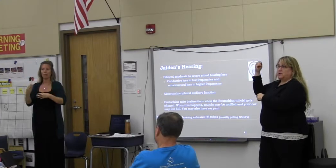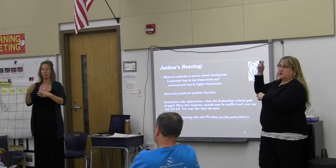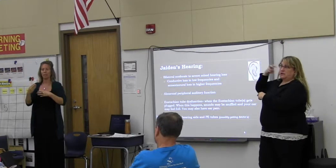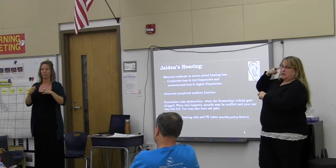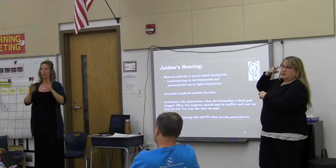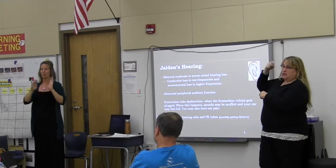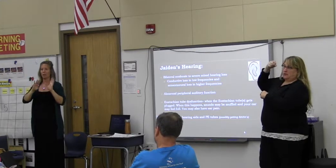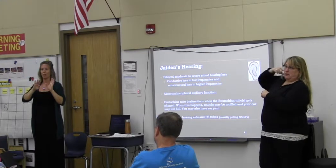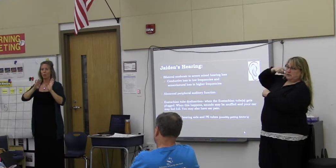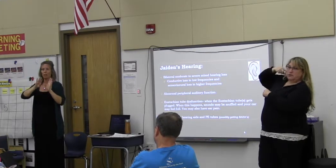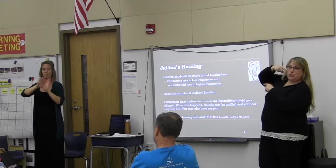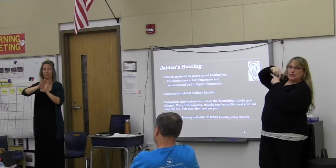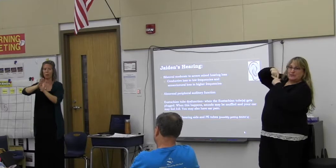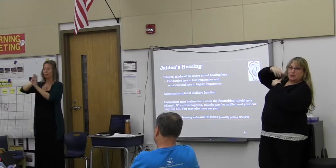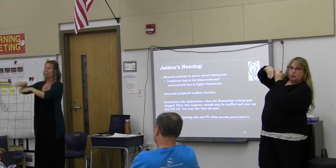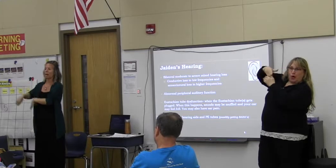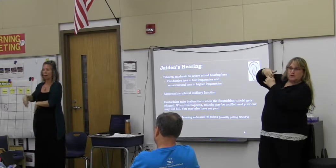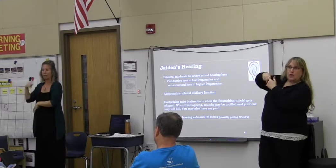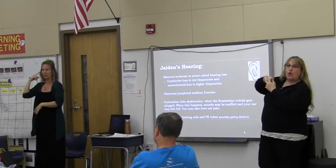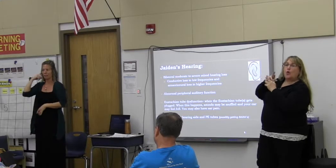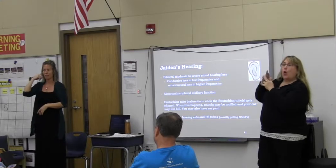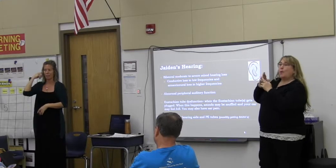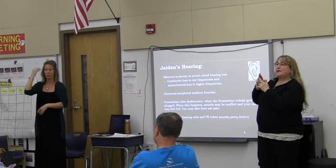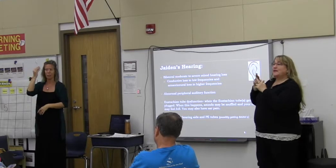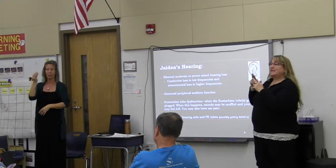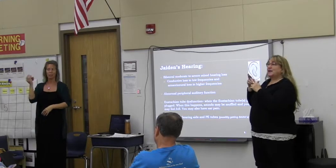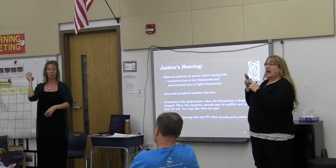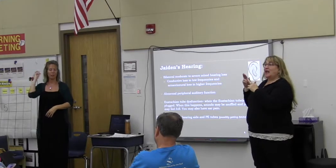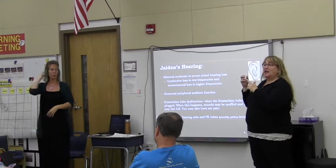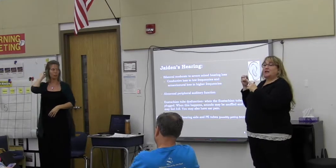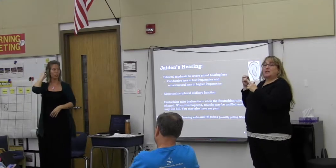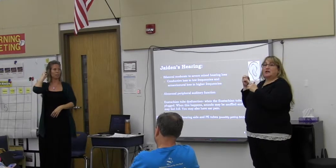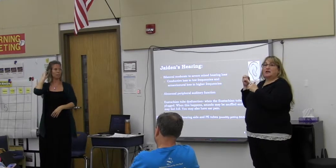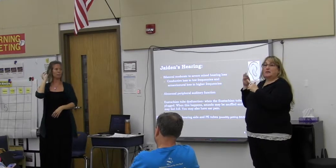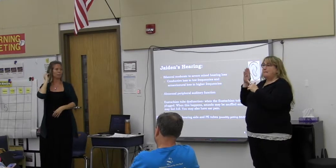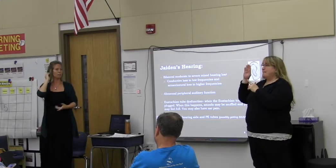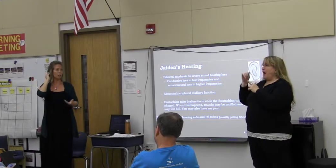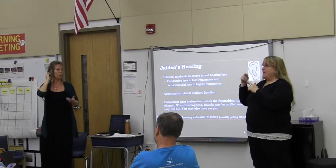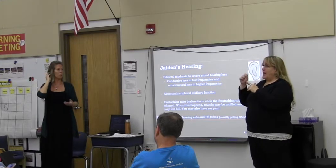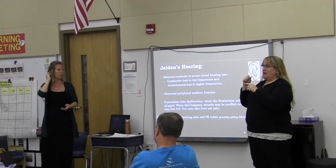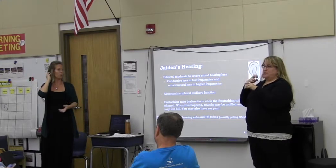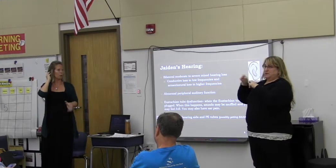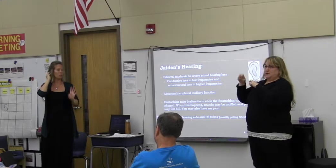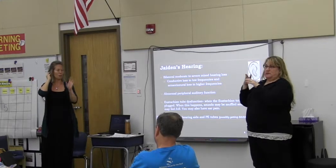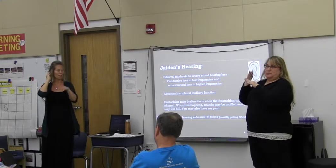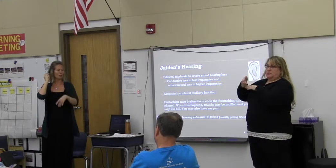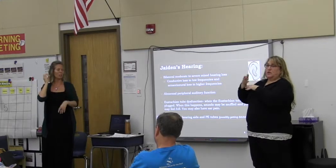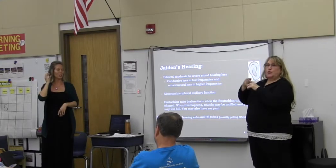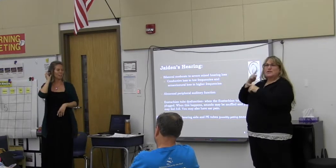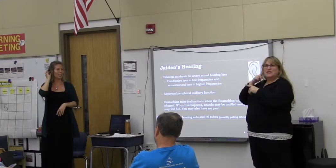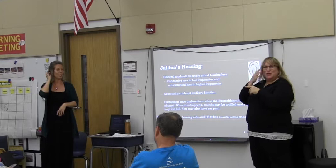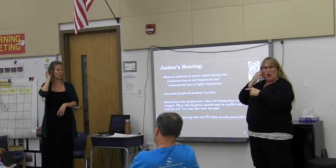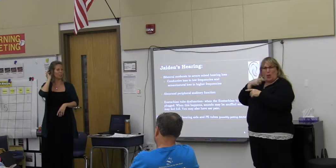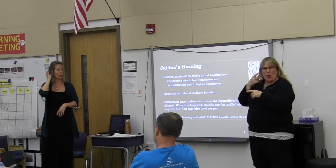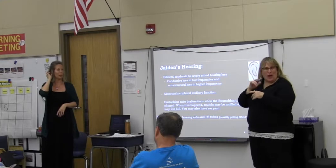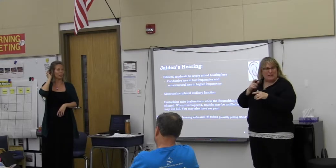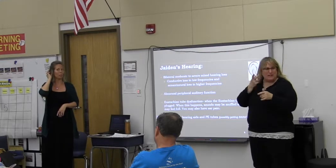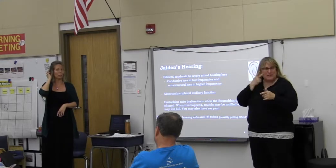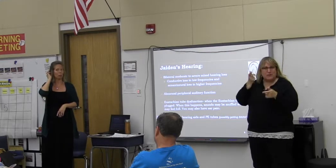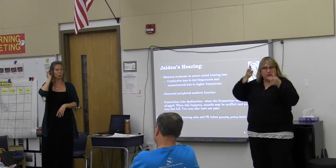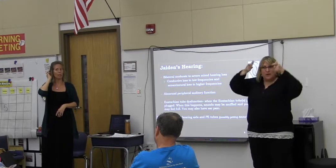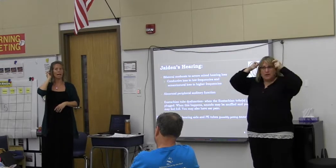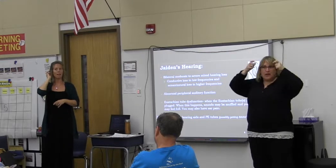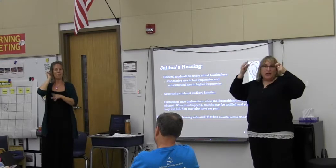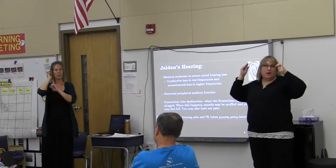to be processed. So they're hoping if they totally bypass his ear, they're gonna put, you guys know what it looks like, and it goes behind